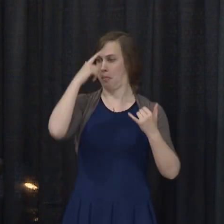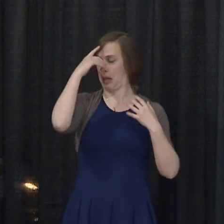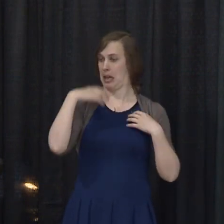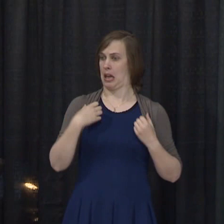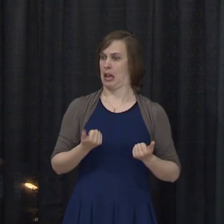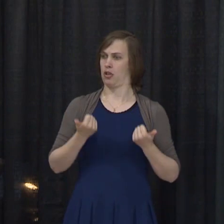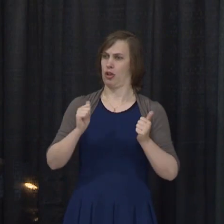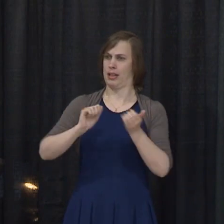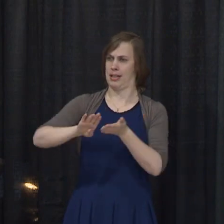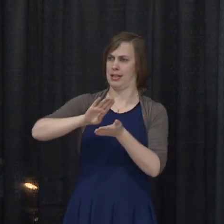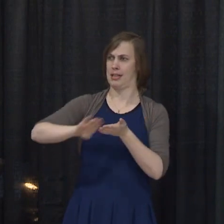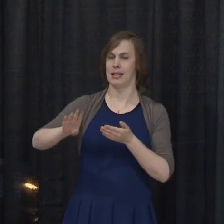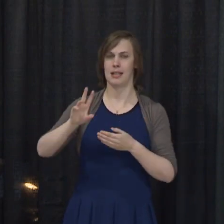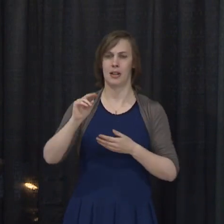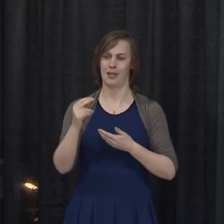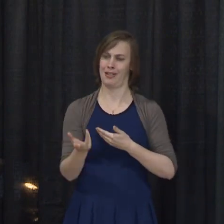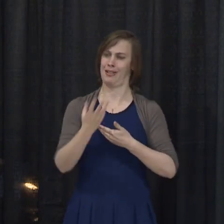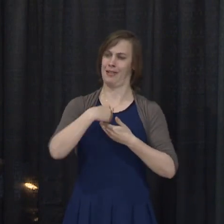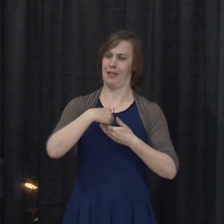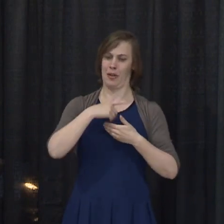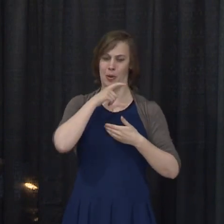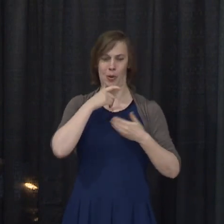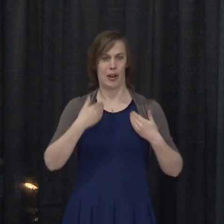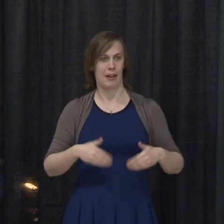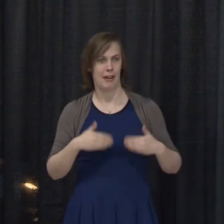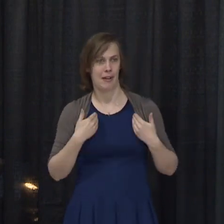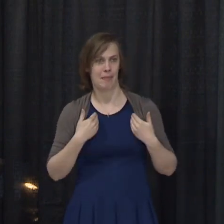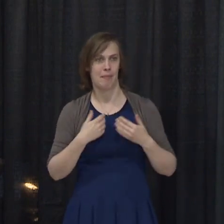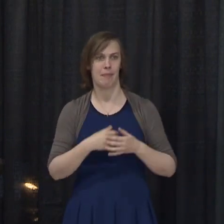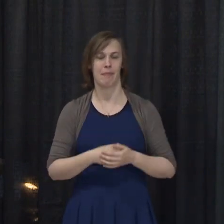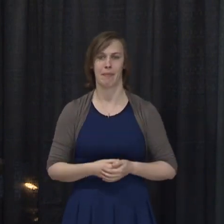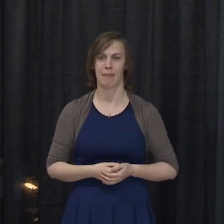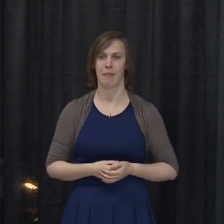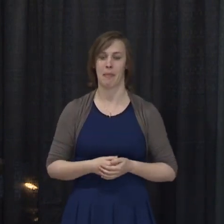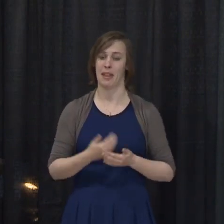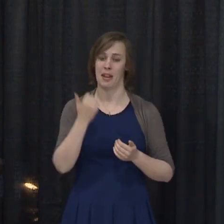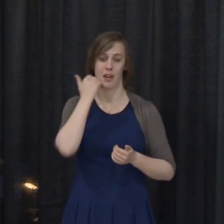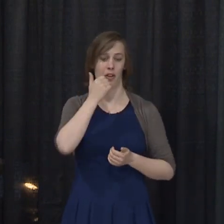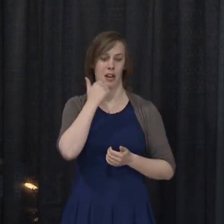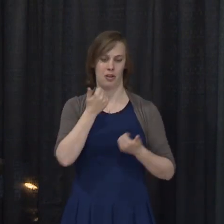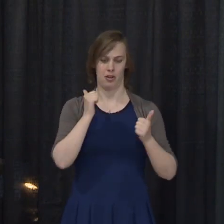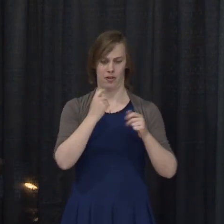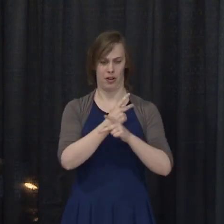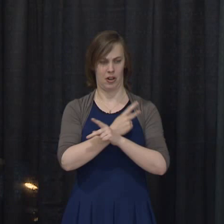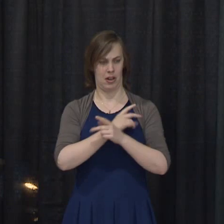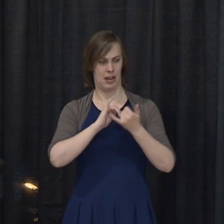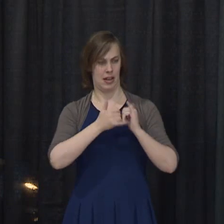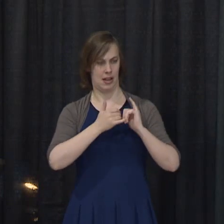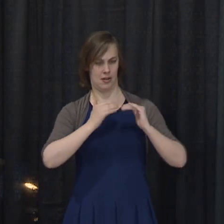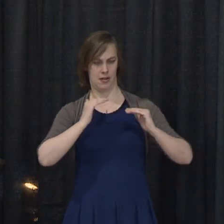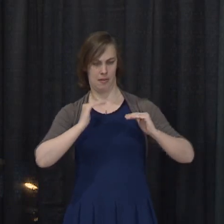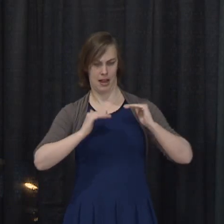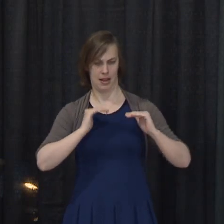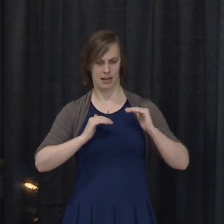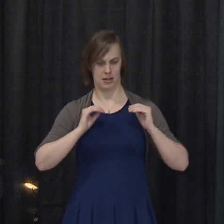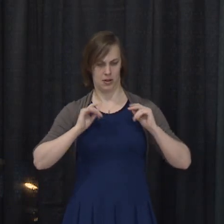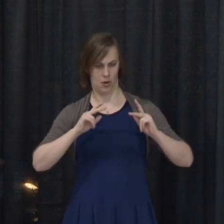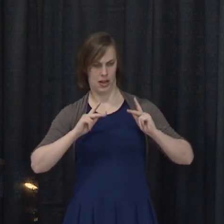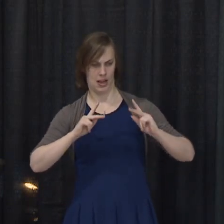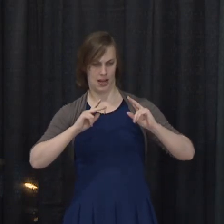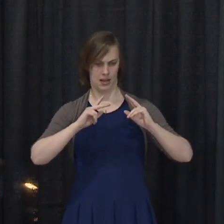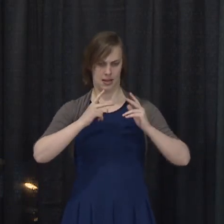limbs or my organs or my humor. It's something I work on every day, and it's really hard, but it's worth